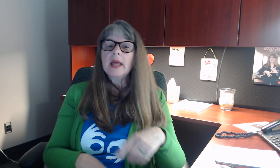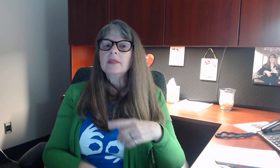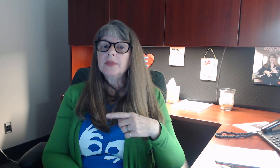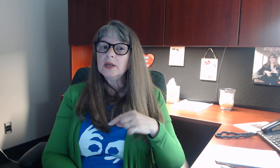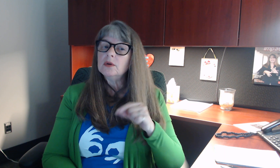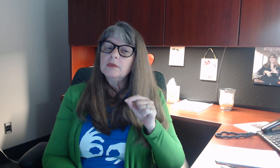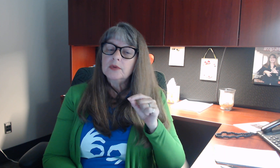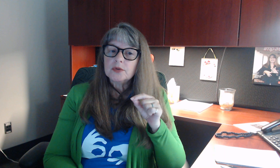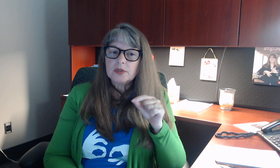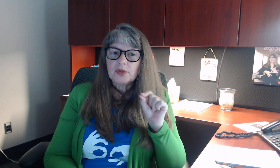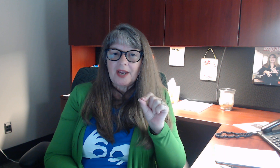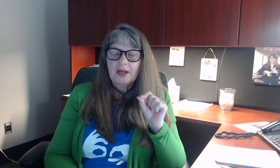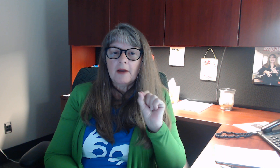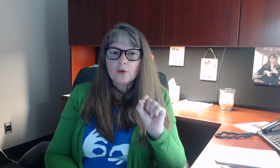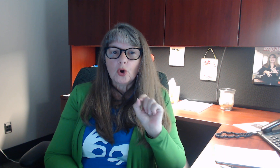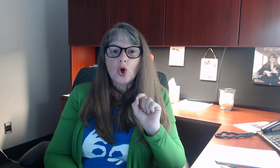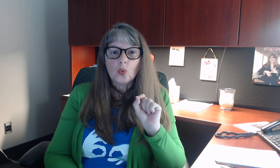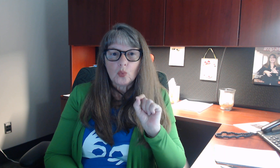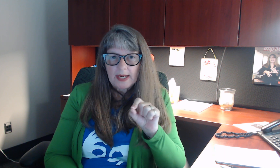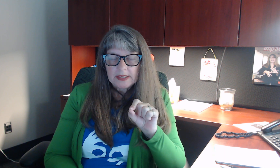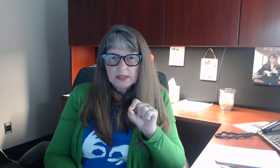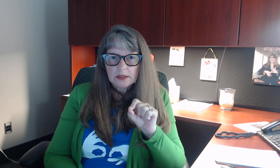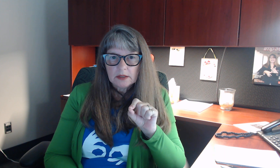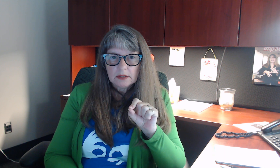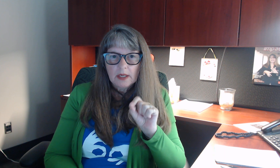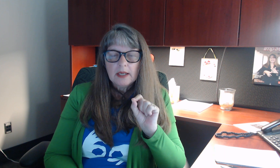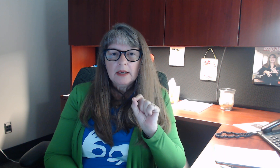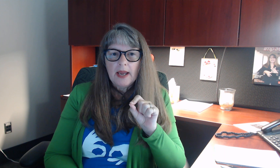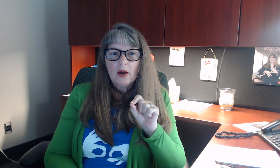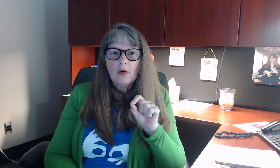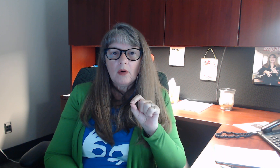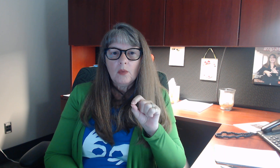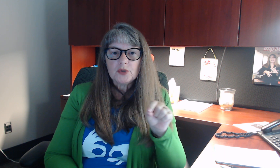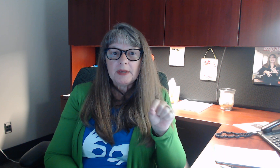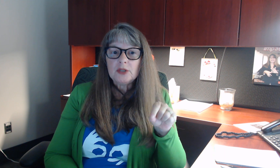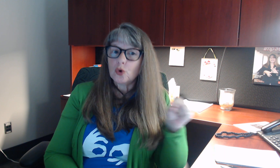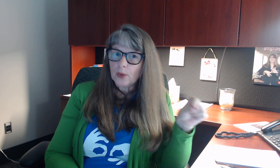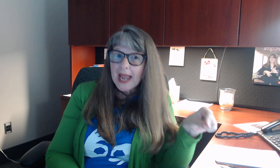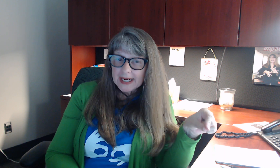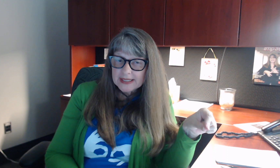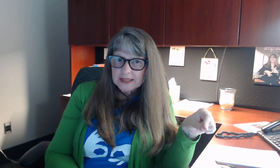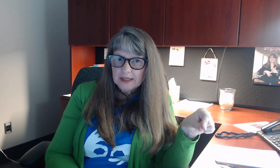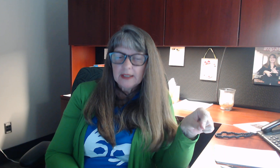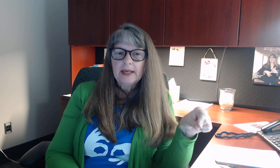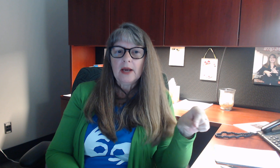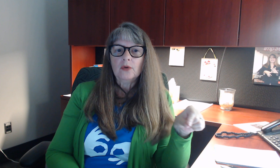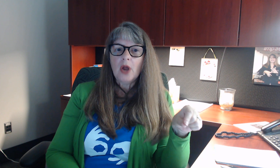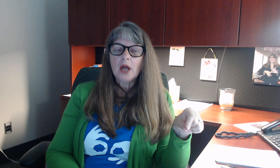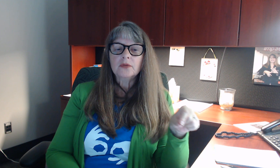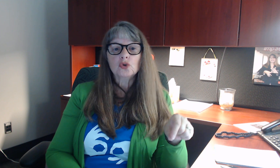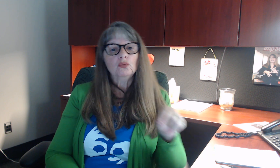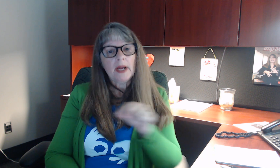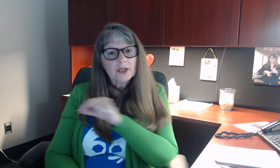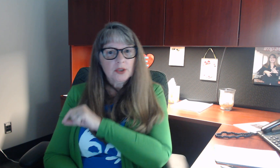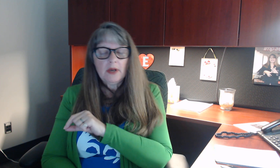Then there's the sign for right. Now, which means correct. Now, not the direction of